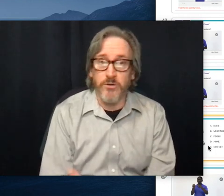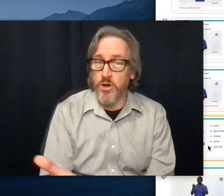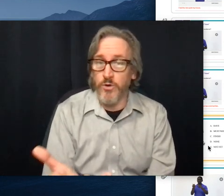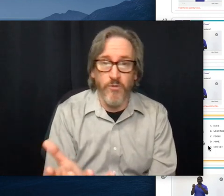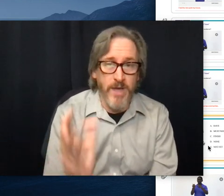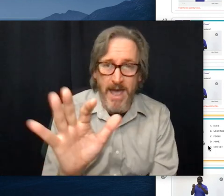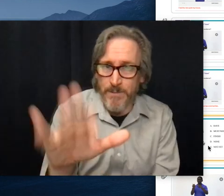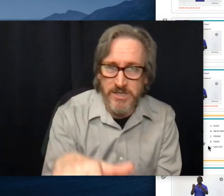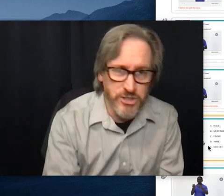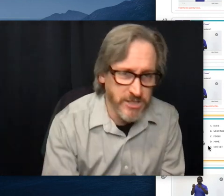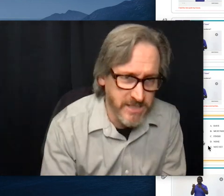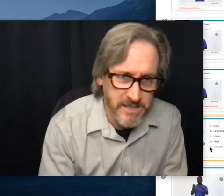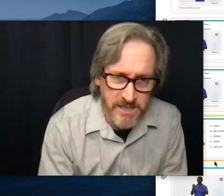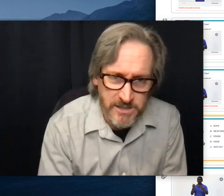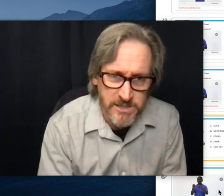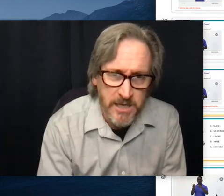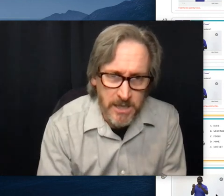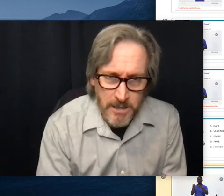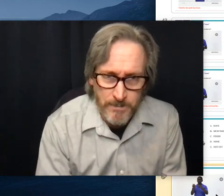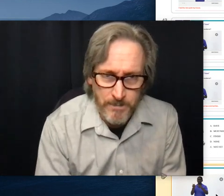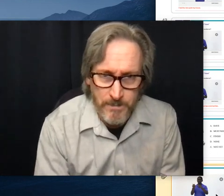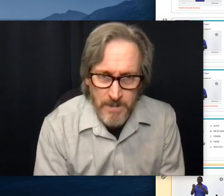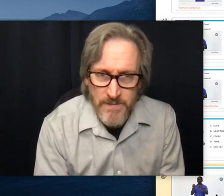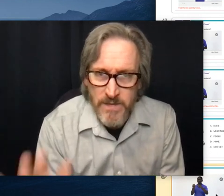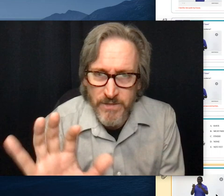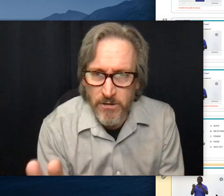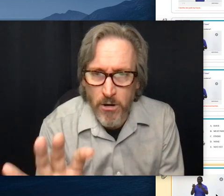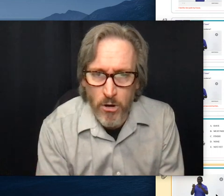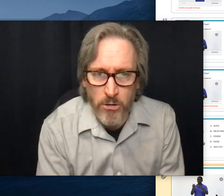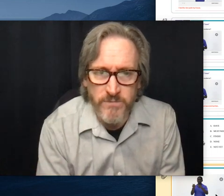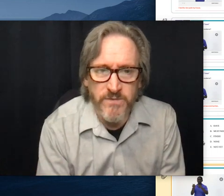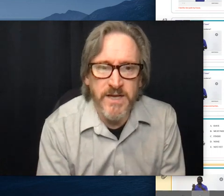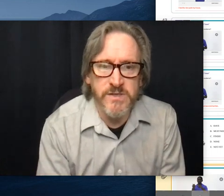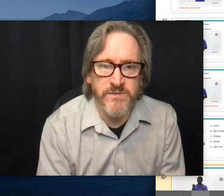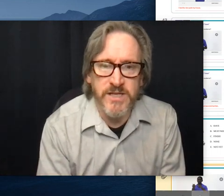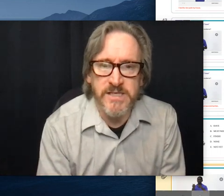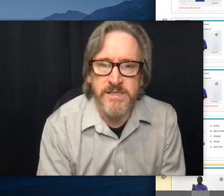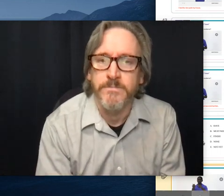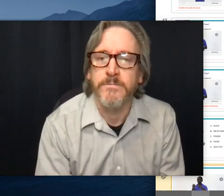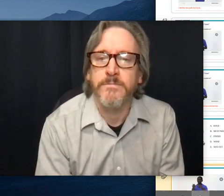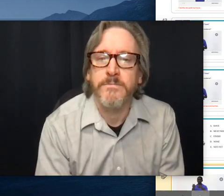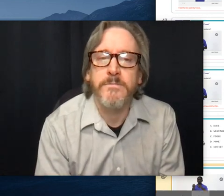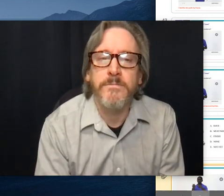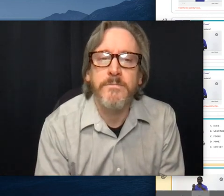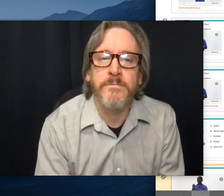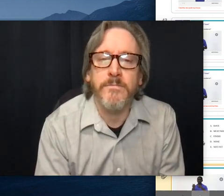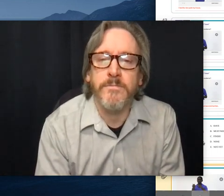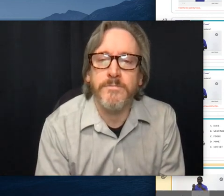reviewing. There are no new vocab. It's just these things. And then there are all of the videos for this.